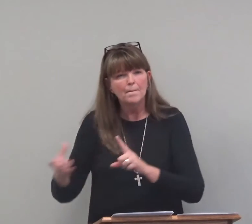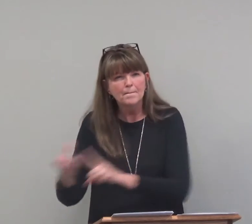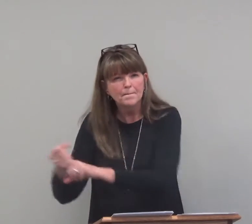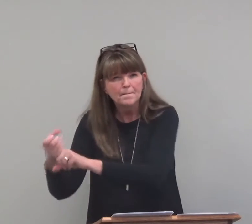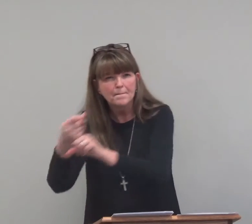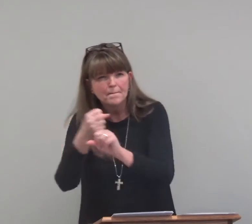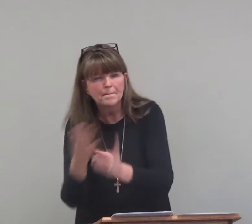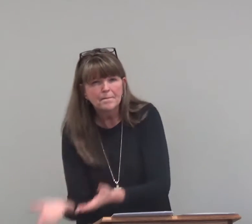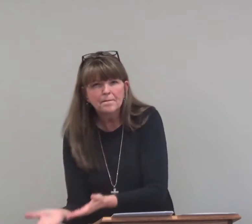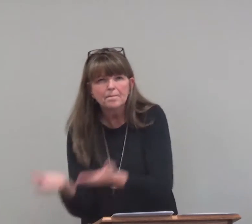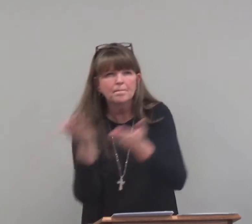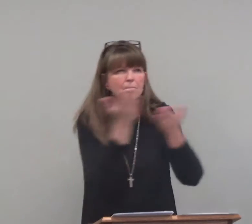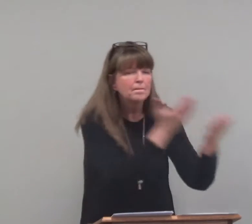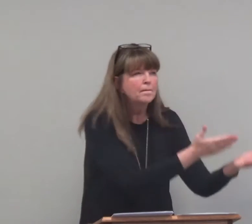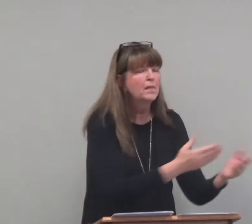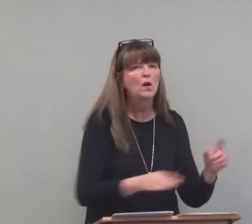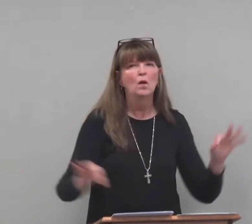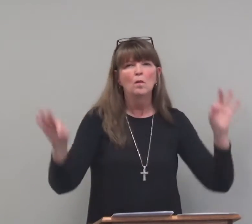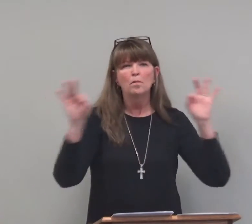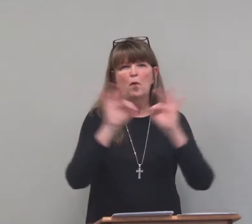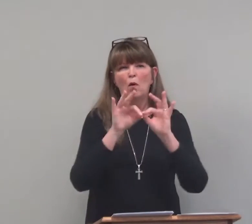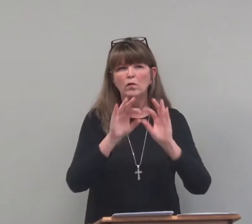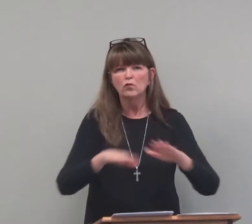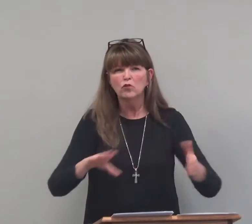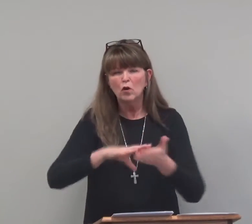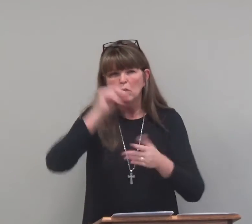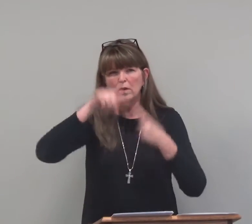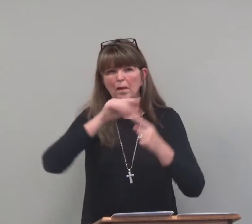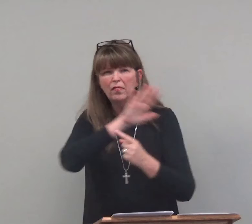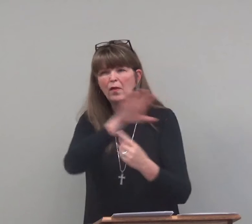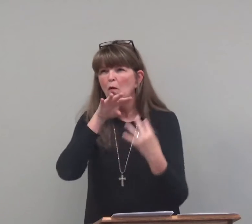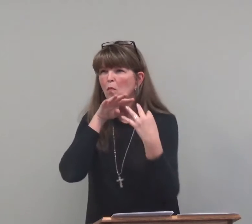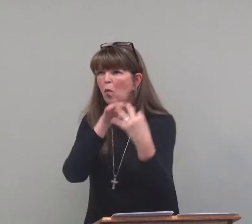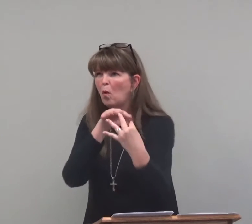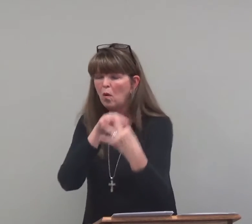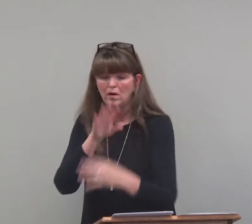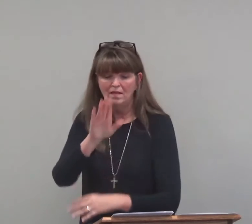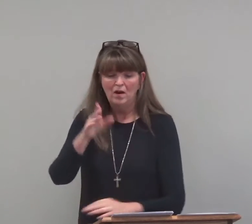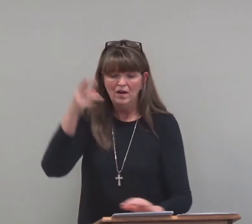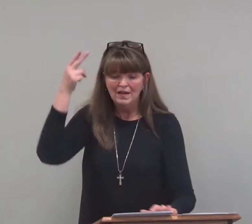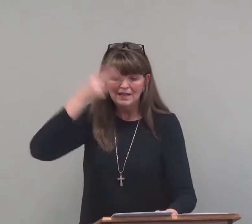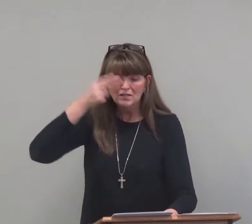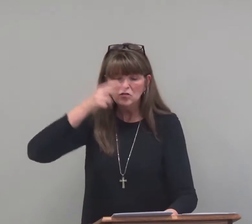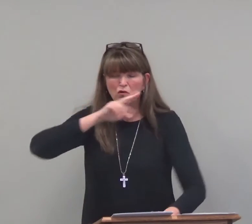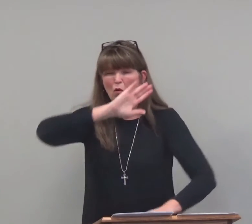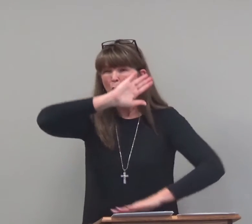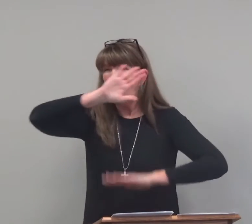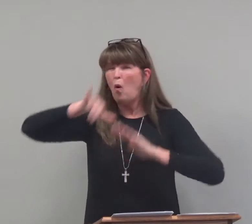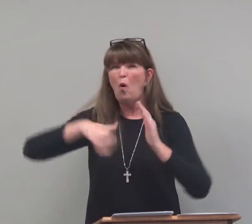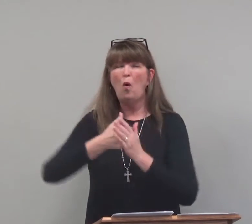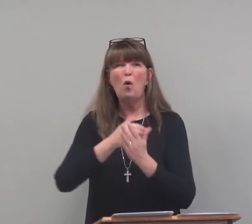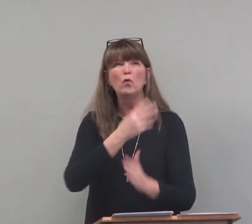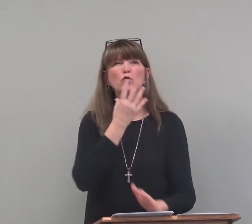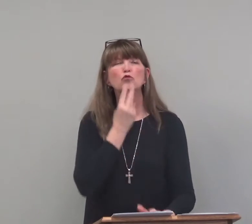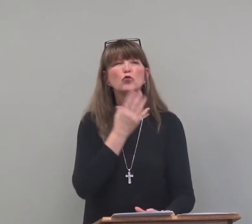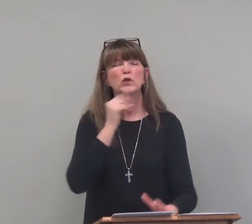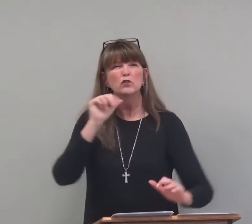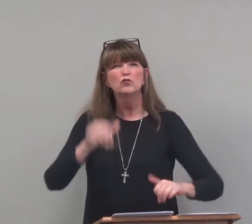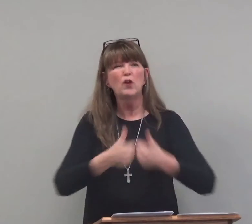Because they thought it was very important that they learned about the exile, that the children learned about the war, that they learned their history, that